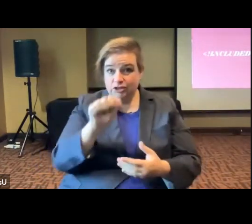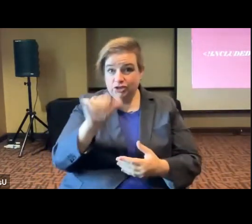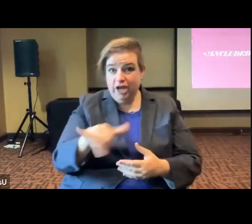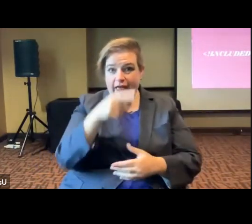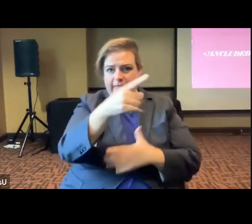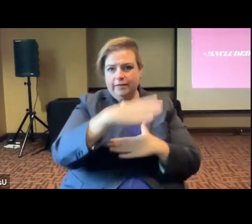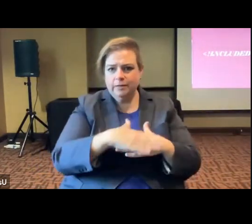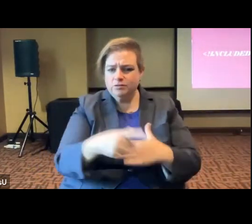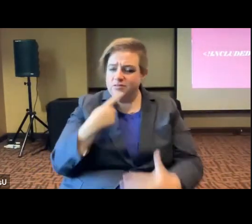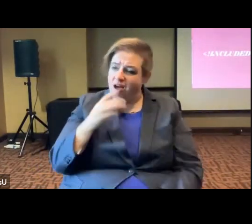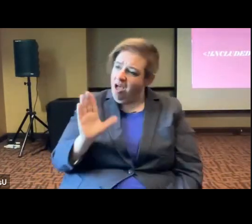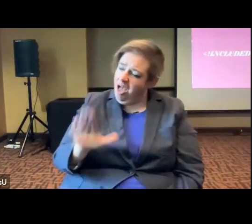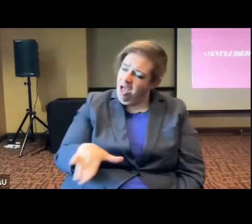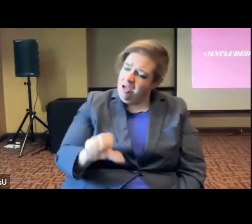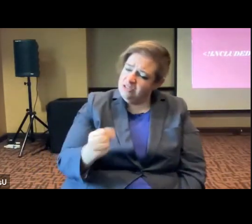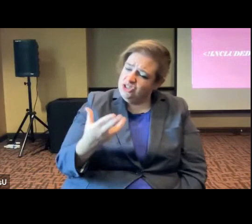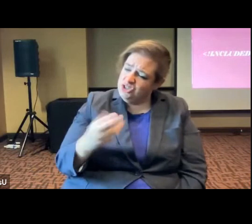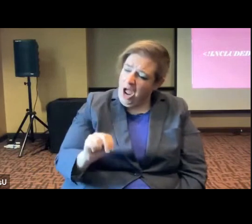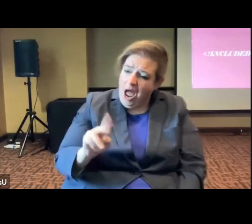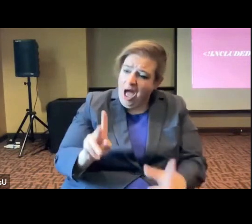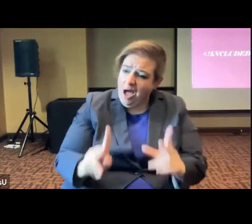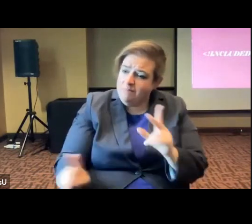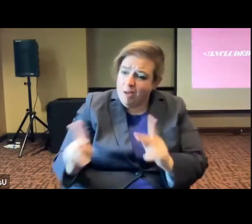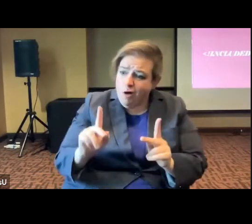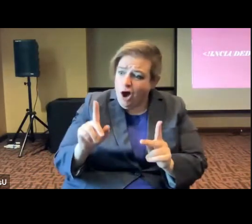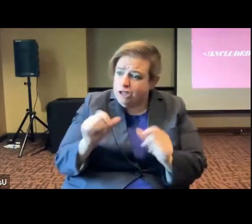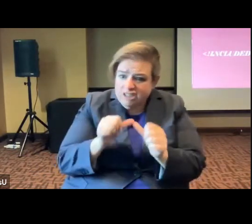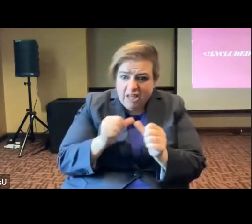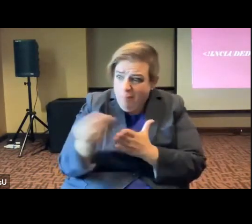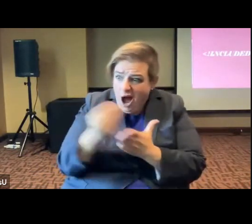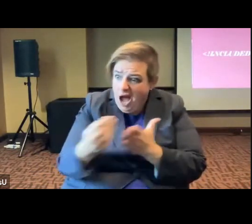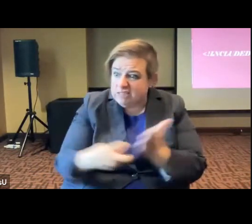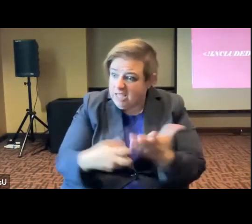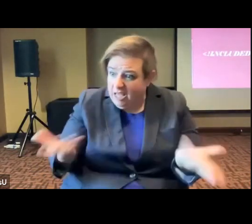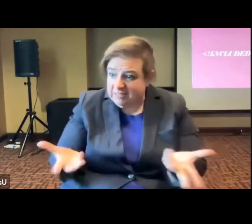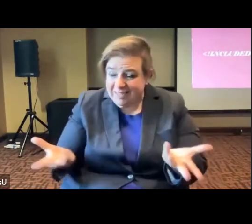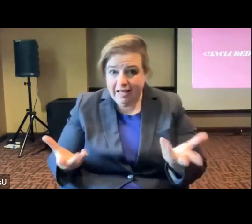there, and she said, Sharon, people just keep buying tickets.